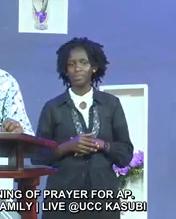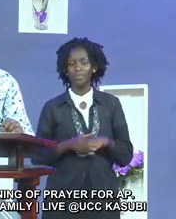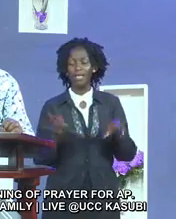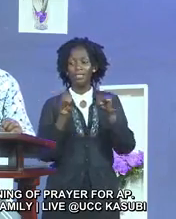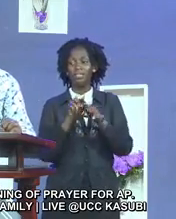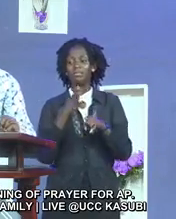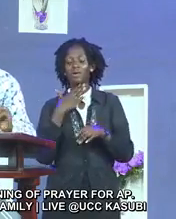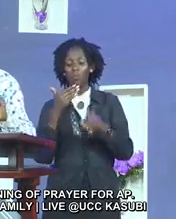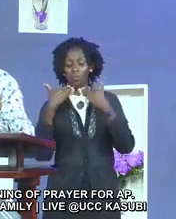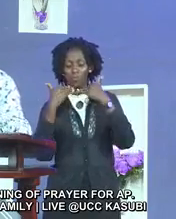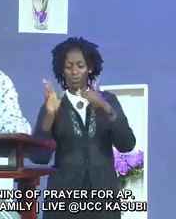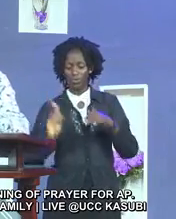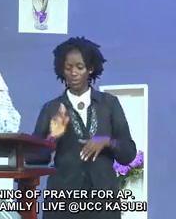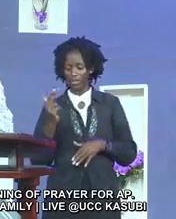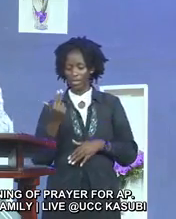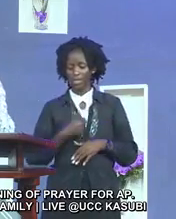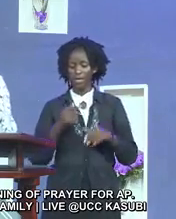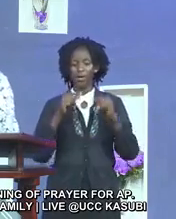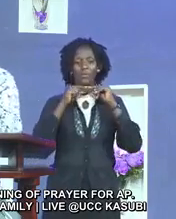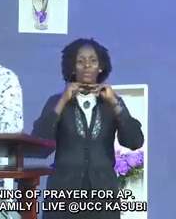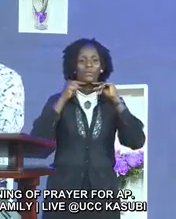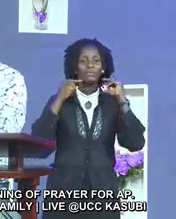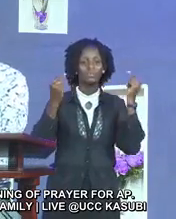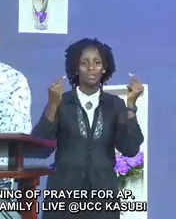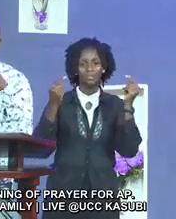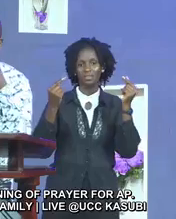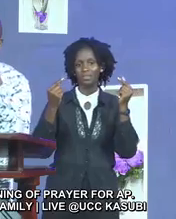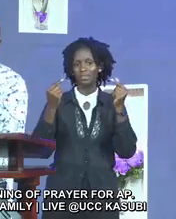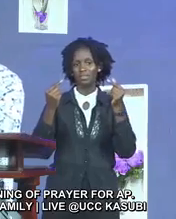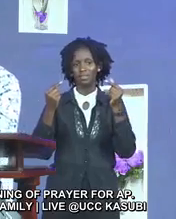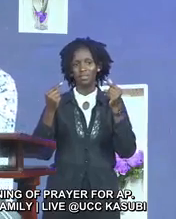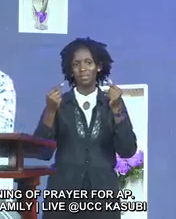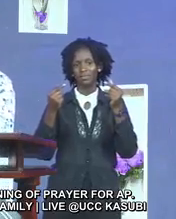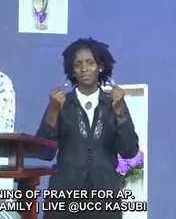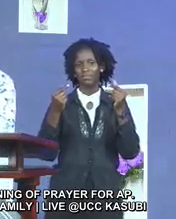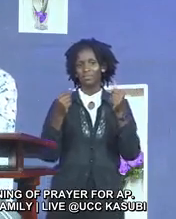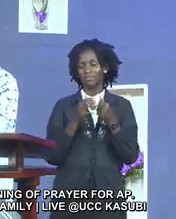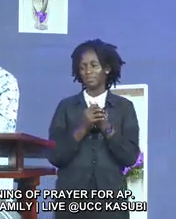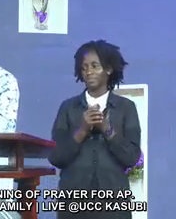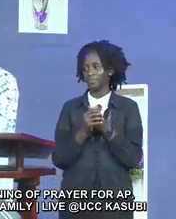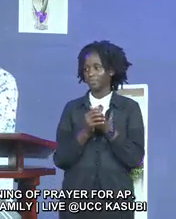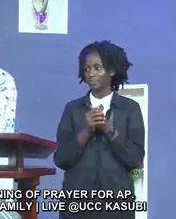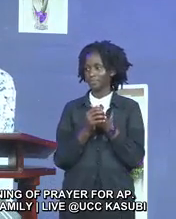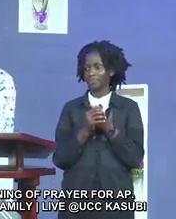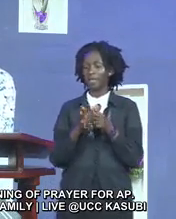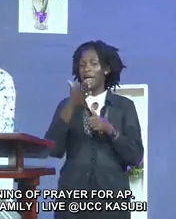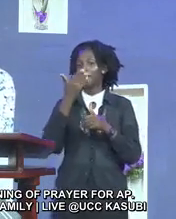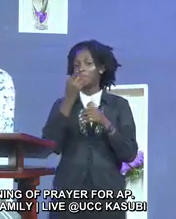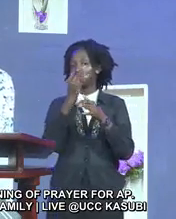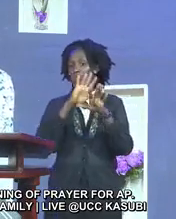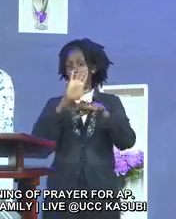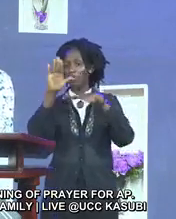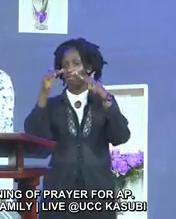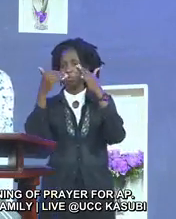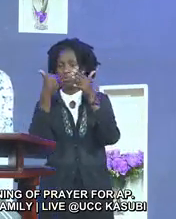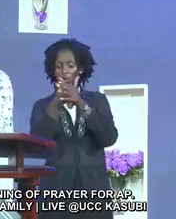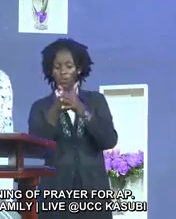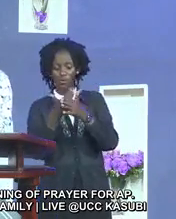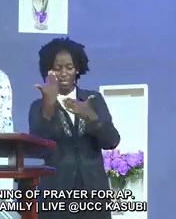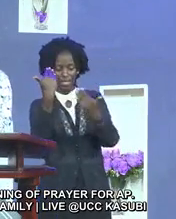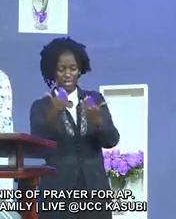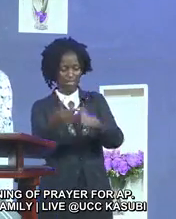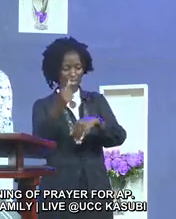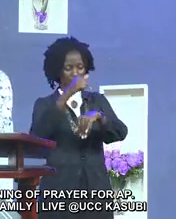njagala okwebaza musumba waffe musongo kusinga byonna I want to thank our pastor season